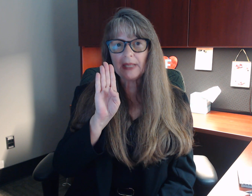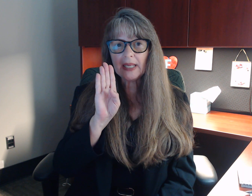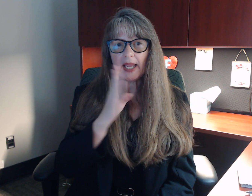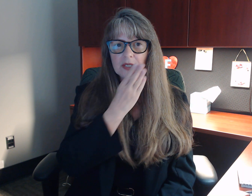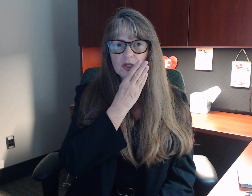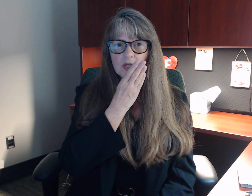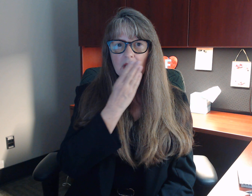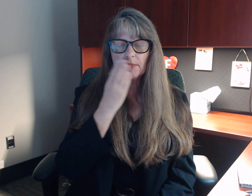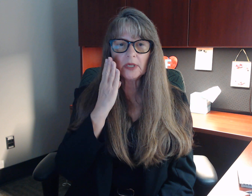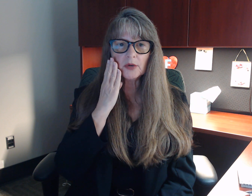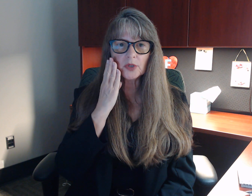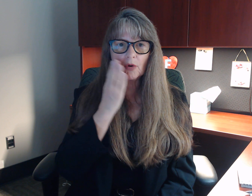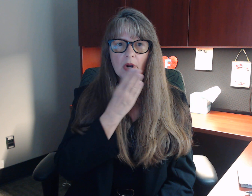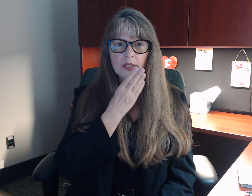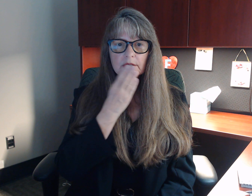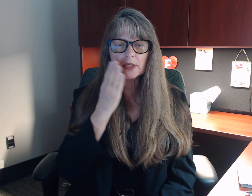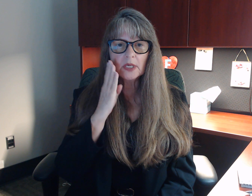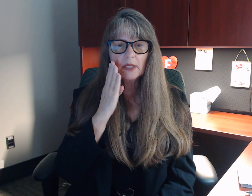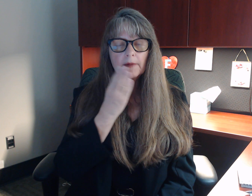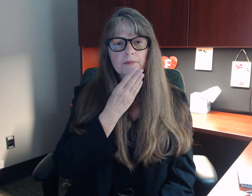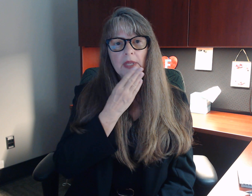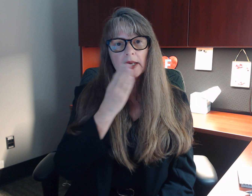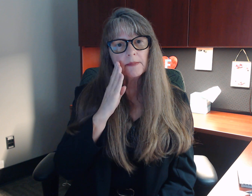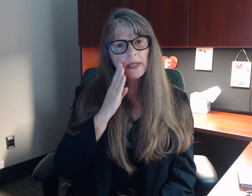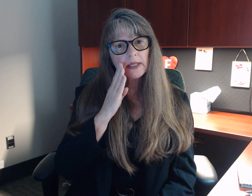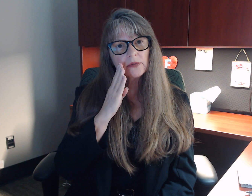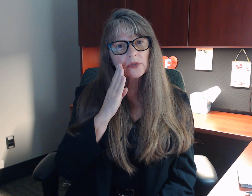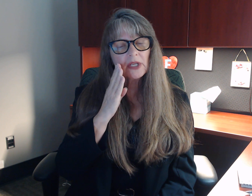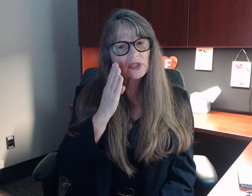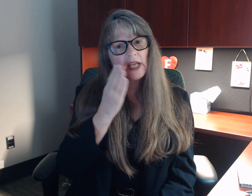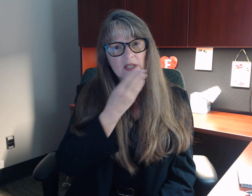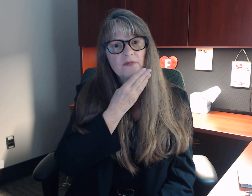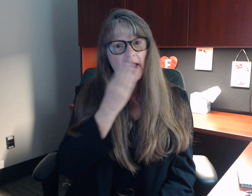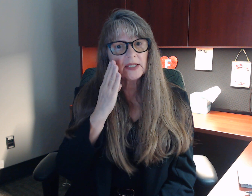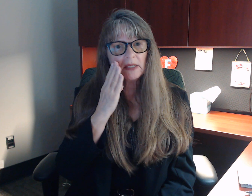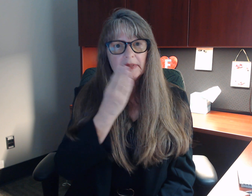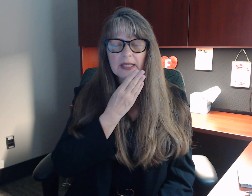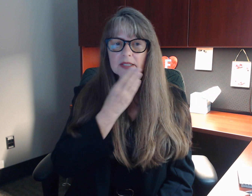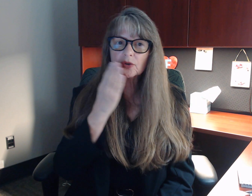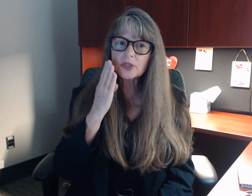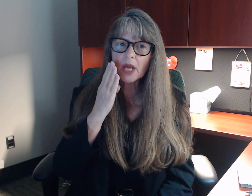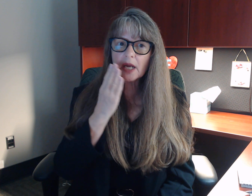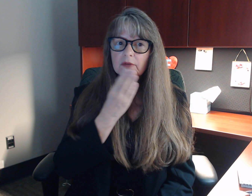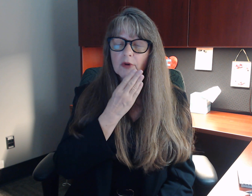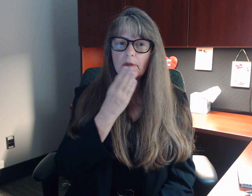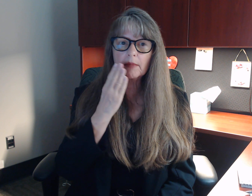hand shape and it goes across. And it means, it's a fasting, but that's their sign for